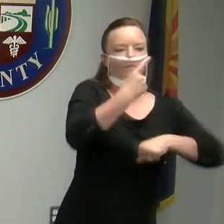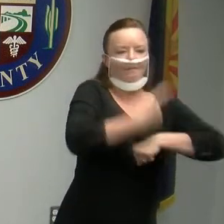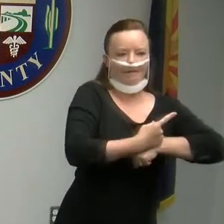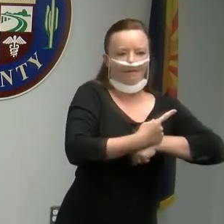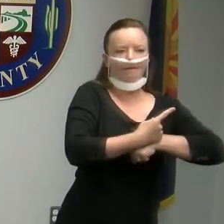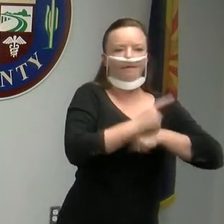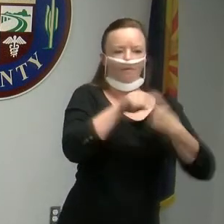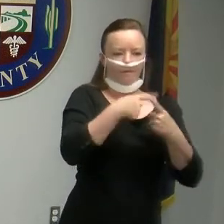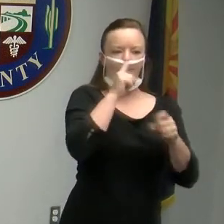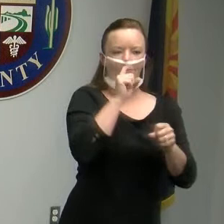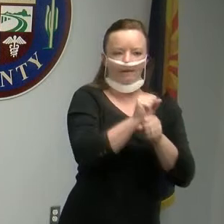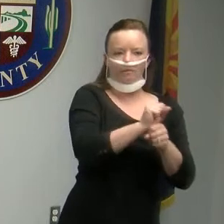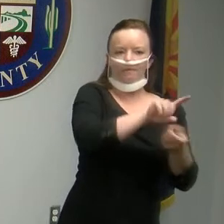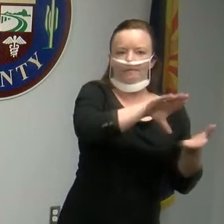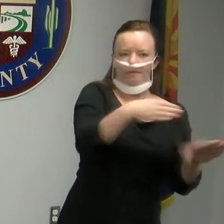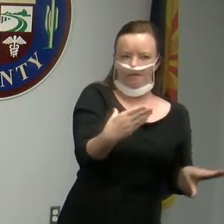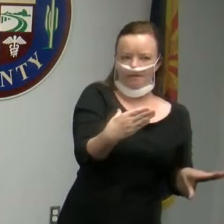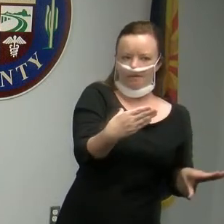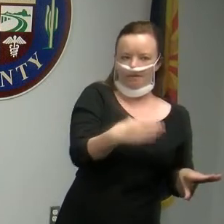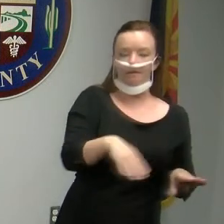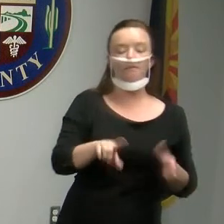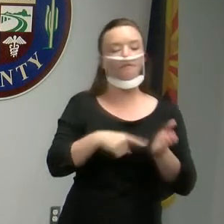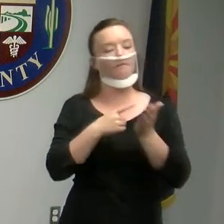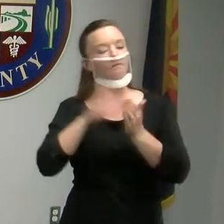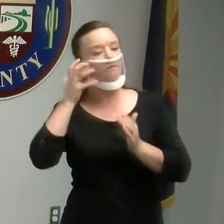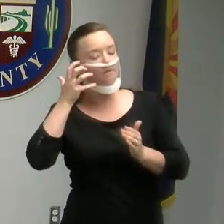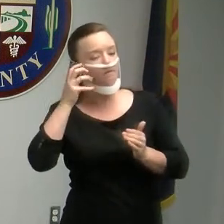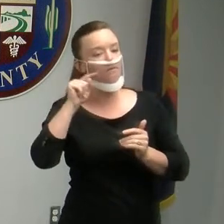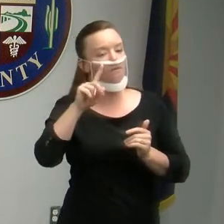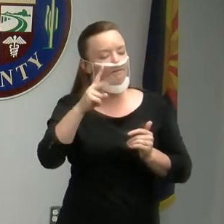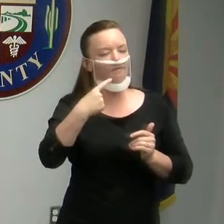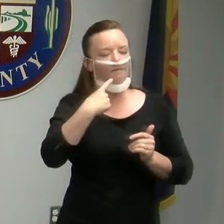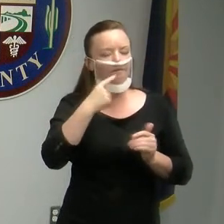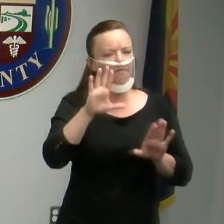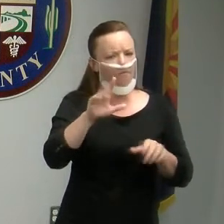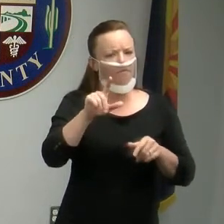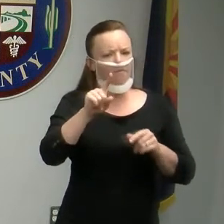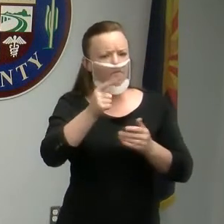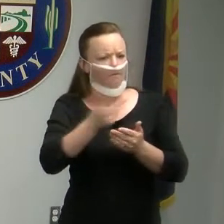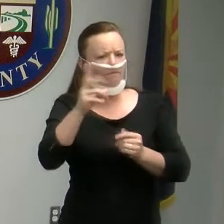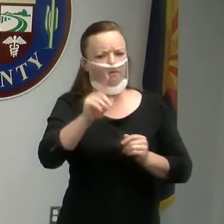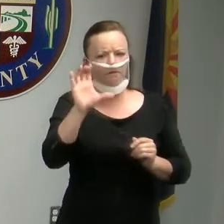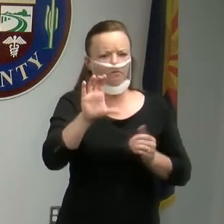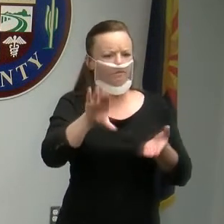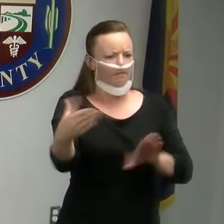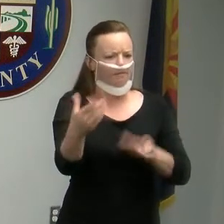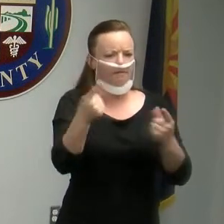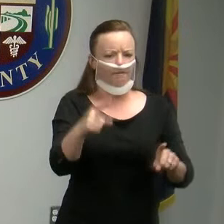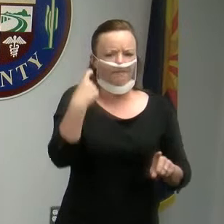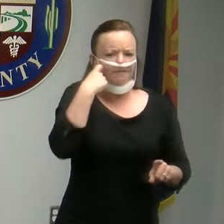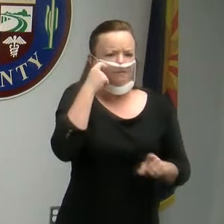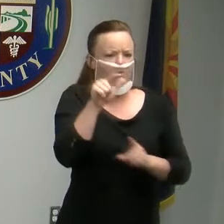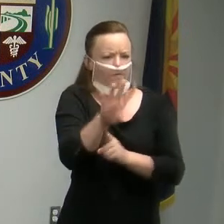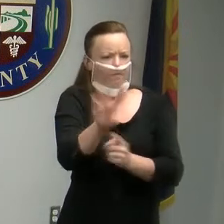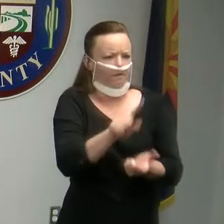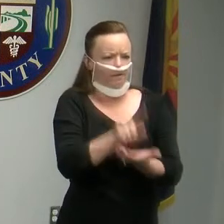hundreds of deaths that occurred in the last 24 hours. That's not actually accurate. That means that about 100 deaths were reported